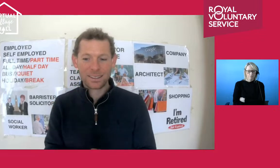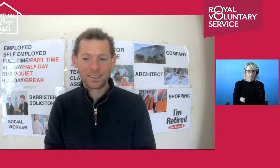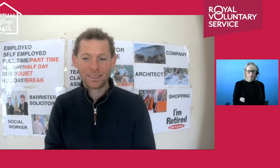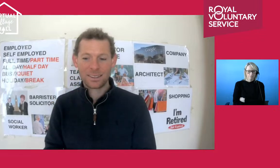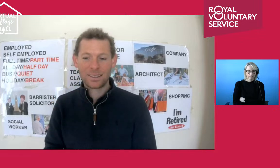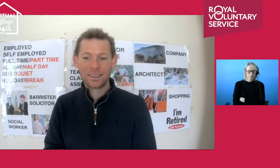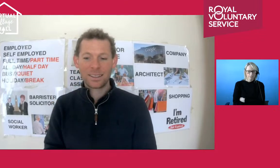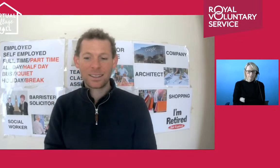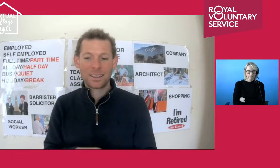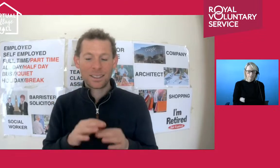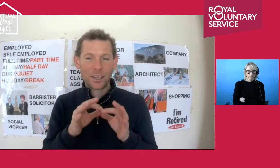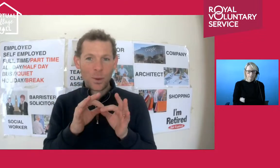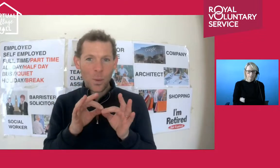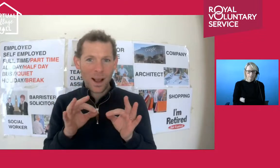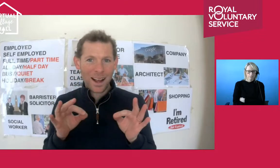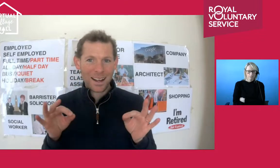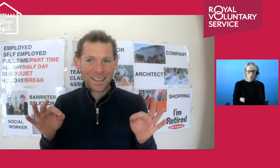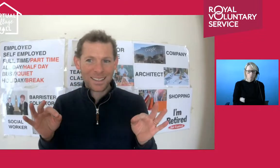Number 11,